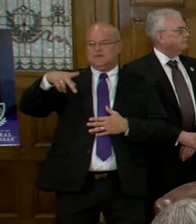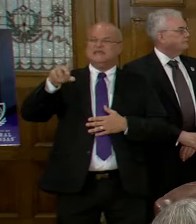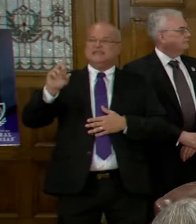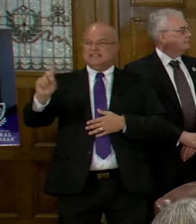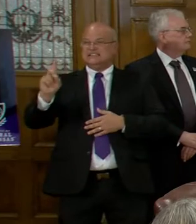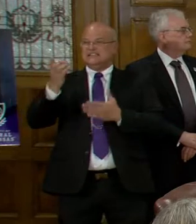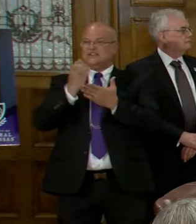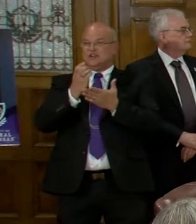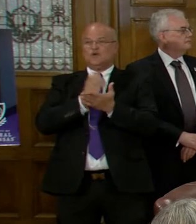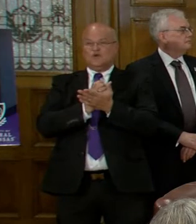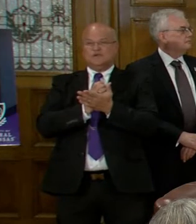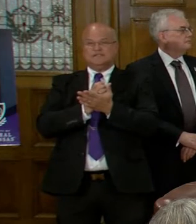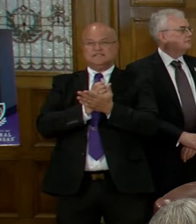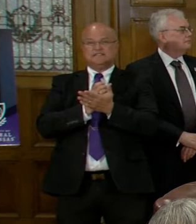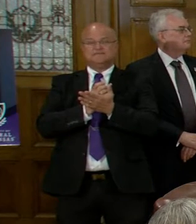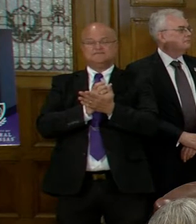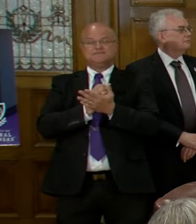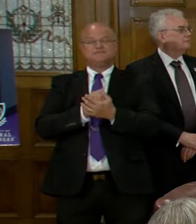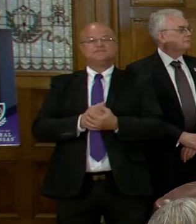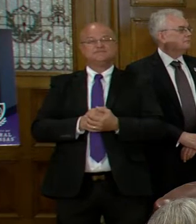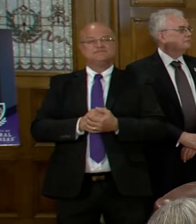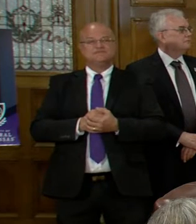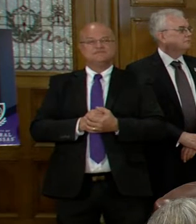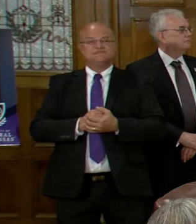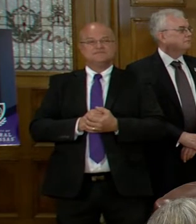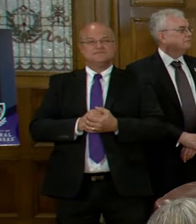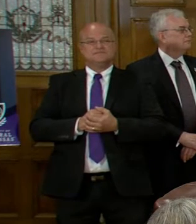development courses.